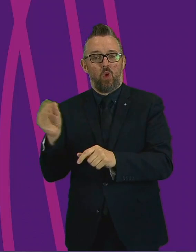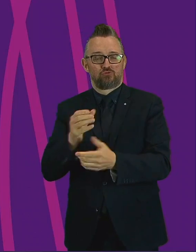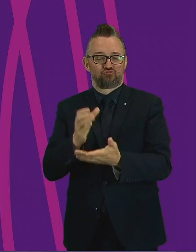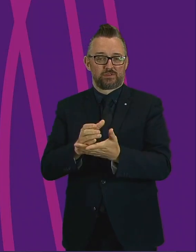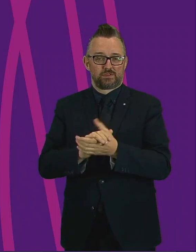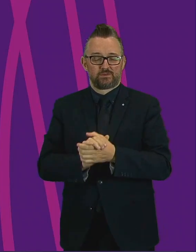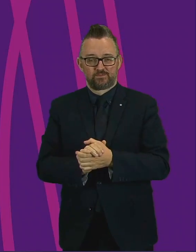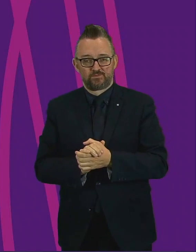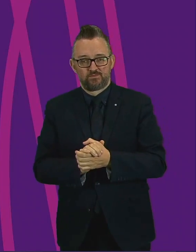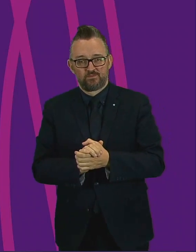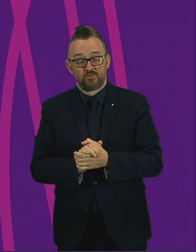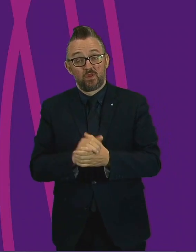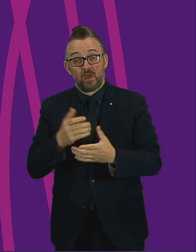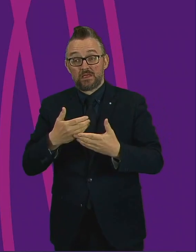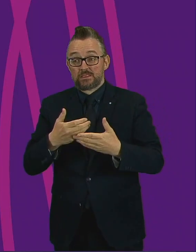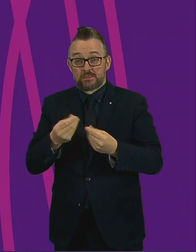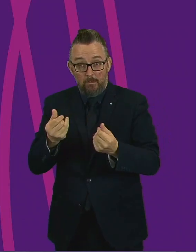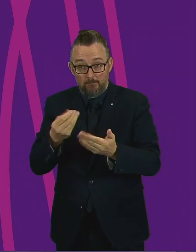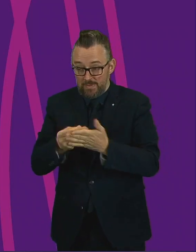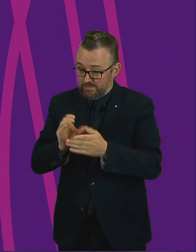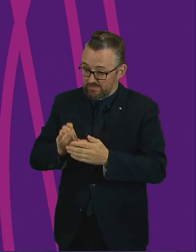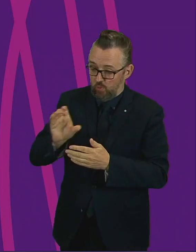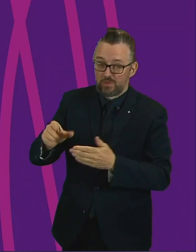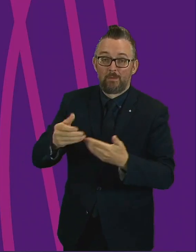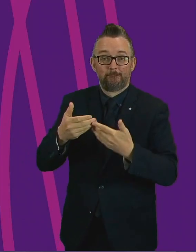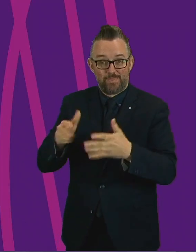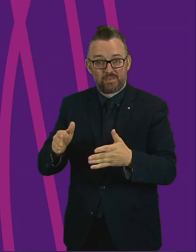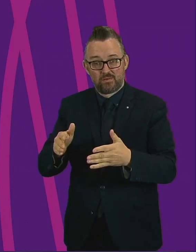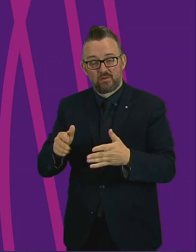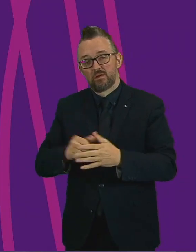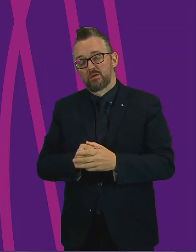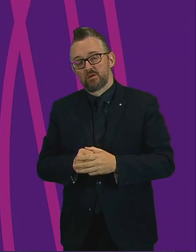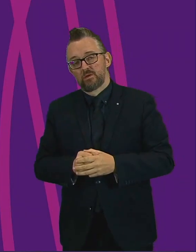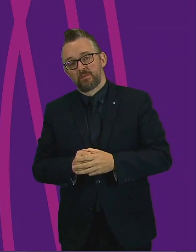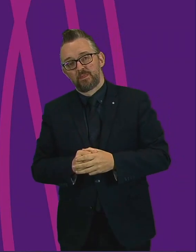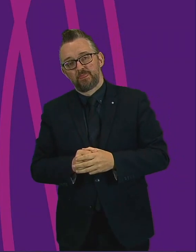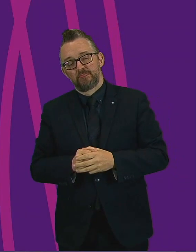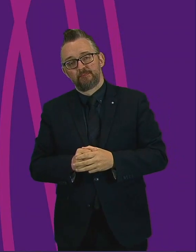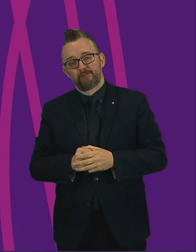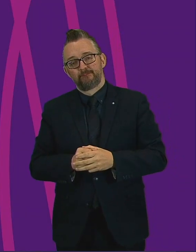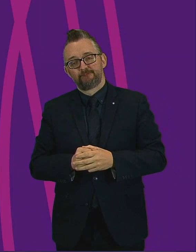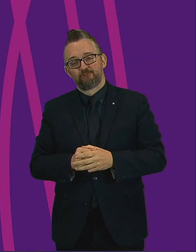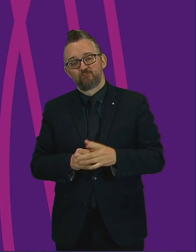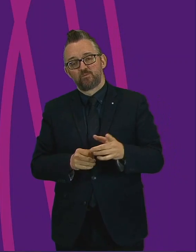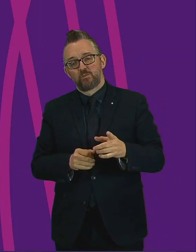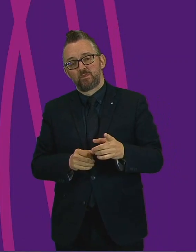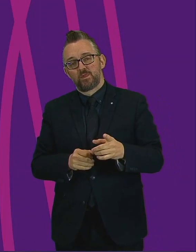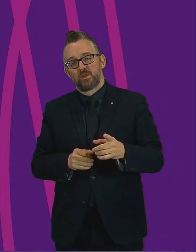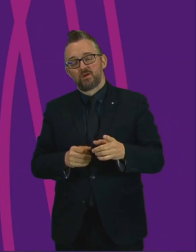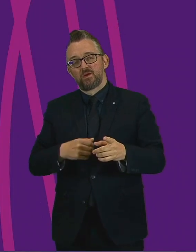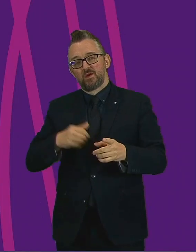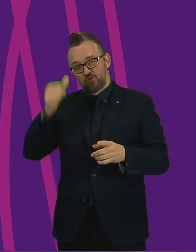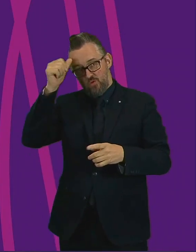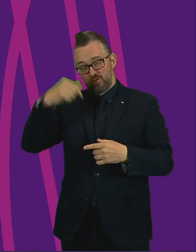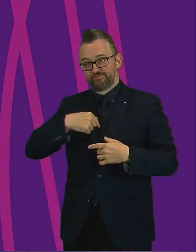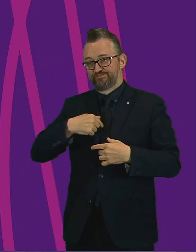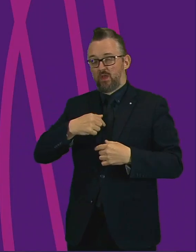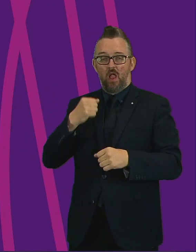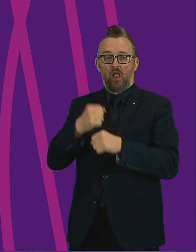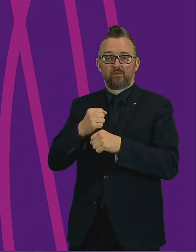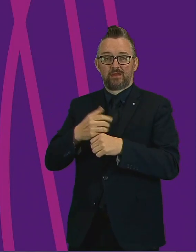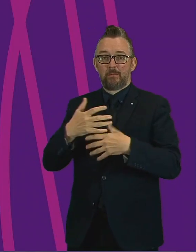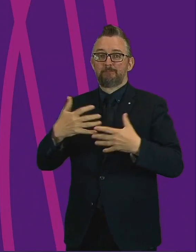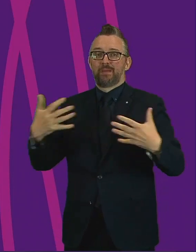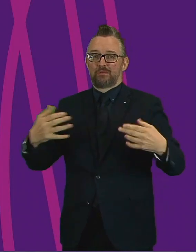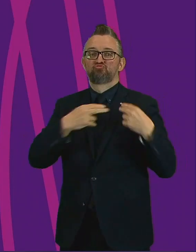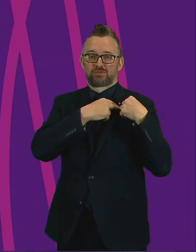have provided some support already during this crisis. And I would say not to try and let the government off the hook, because we've got a key responsibility